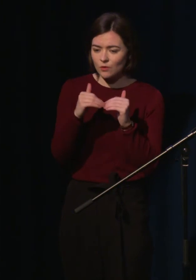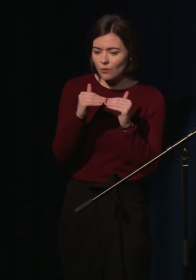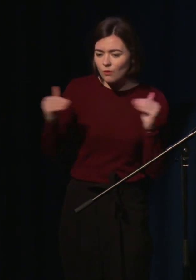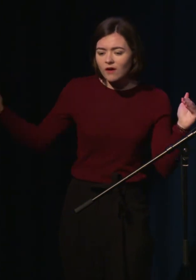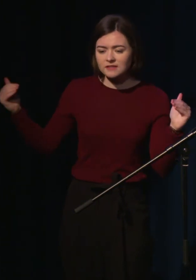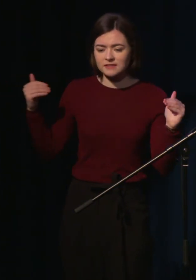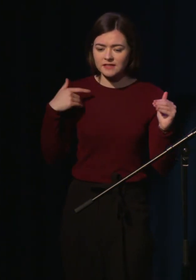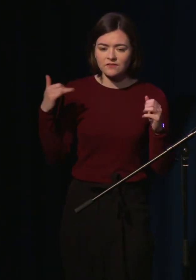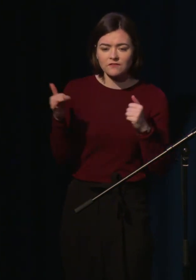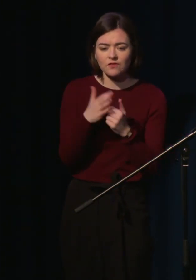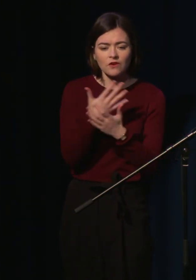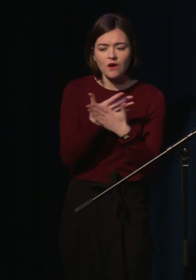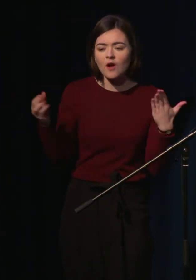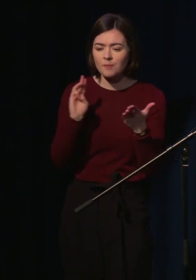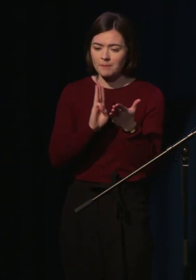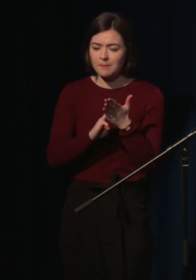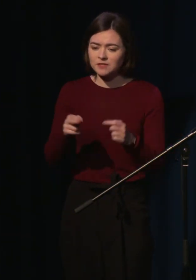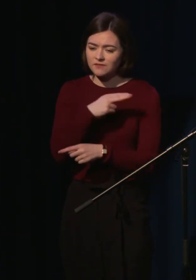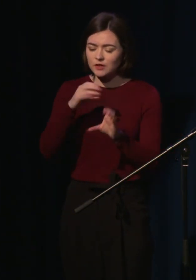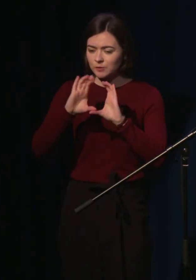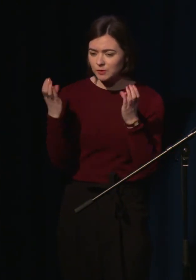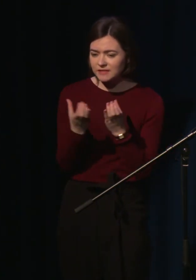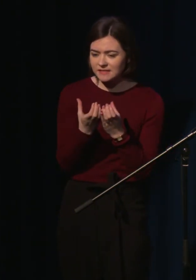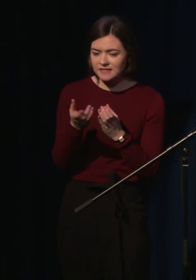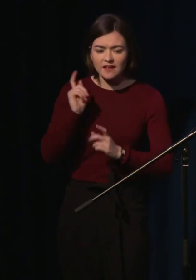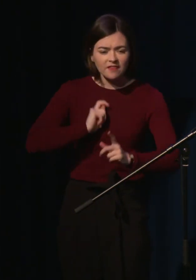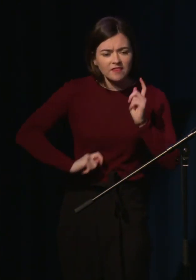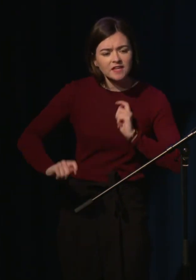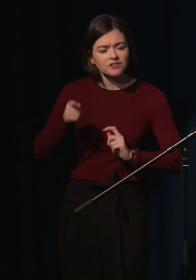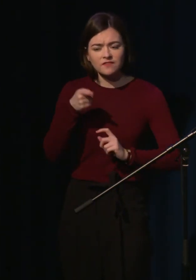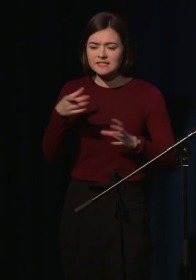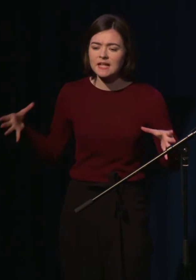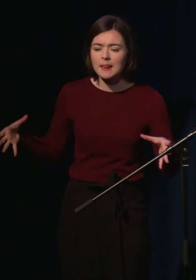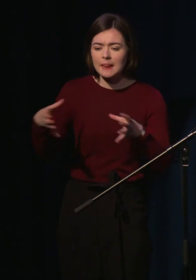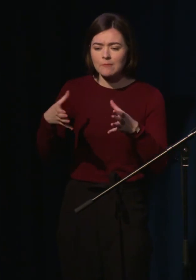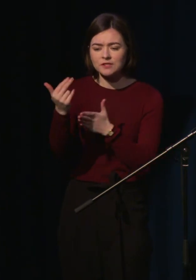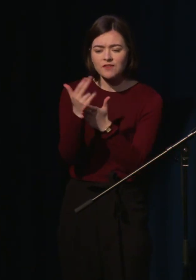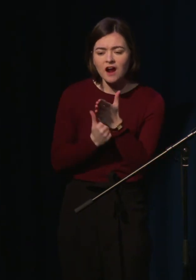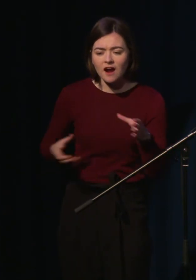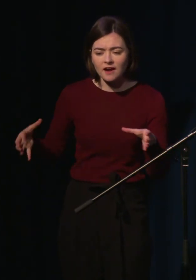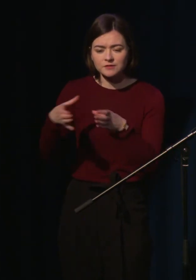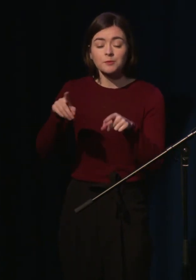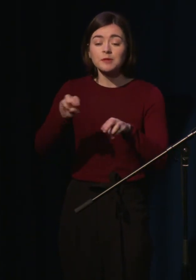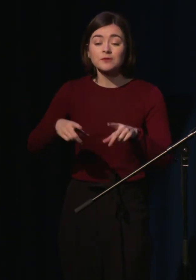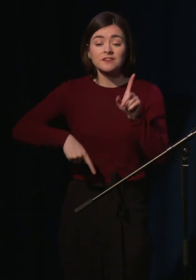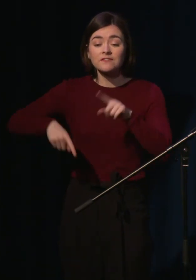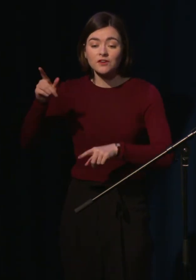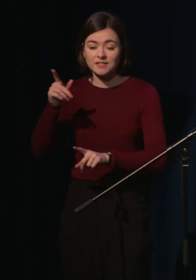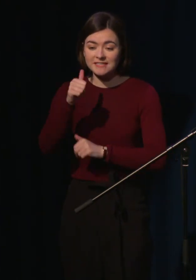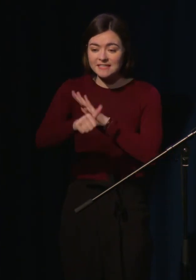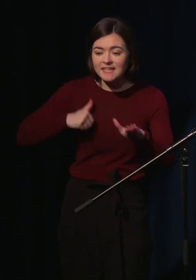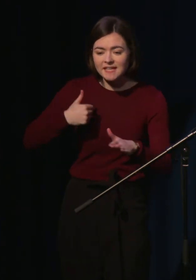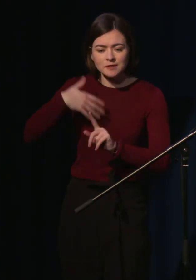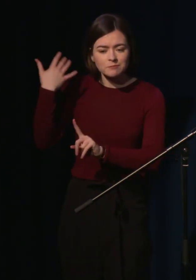standing for all members of our community. Theatre is a collaborative art form where people with diverse skills,